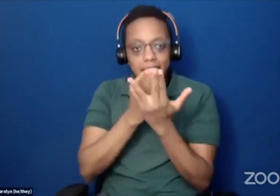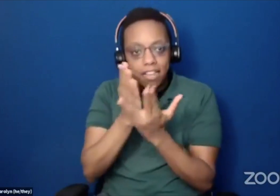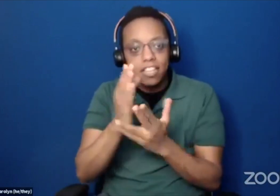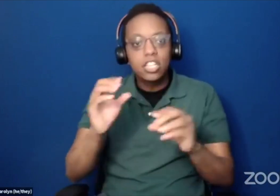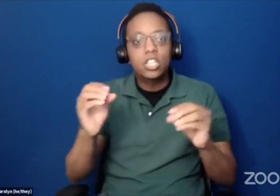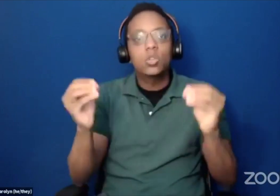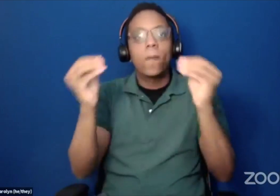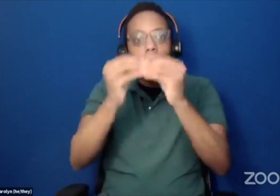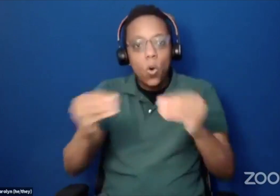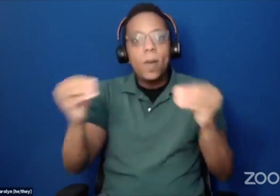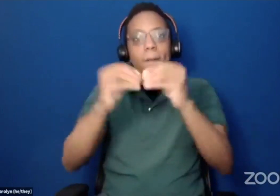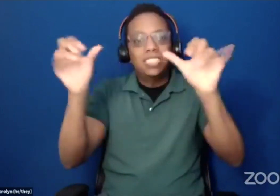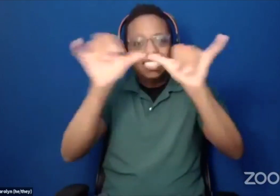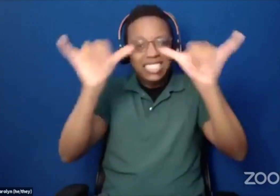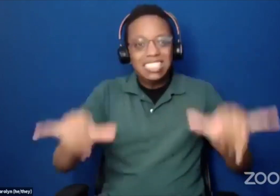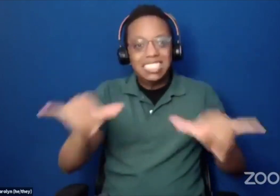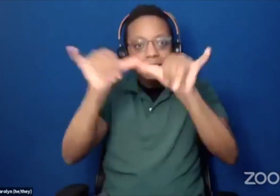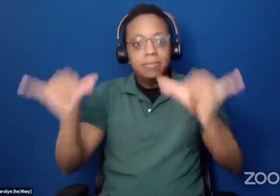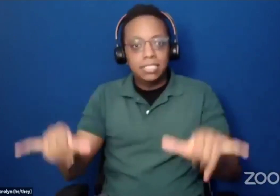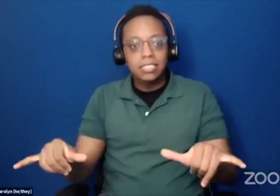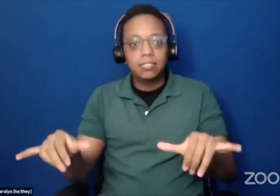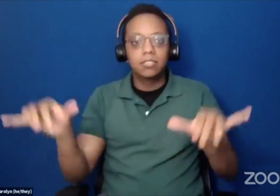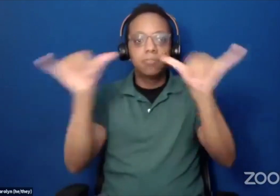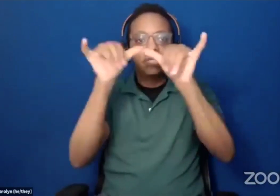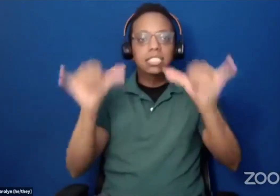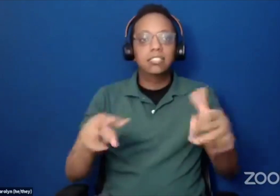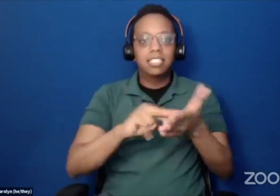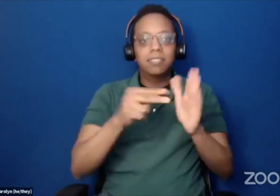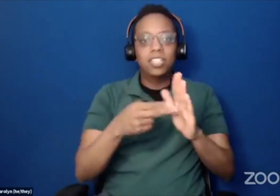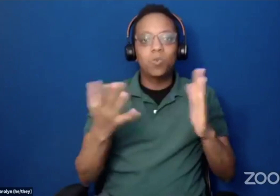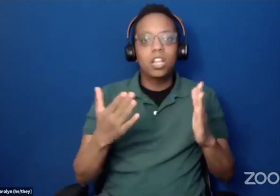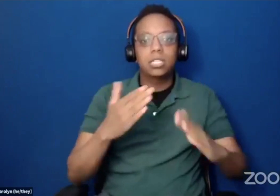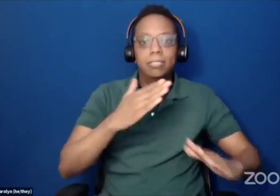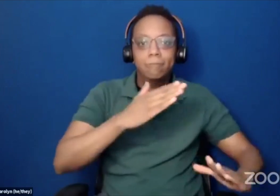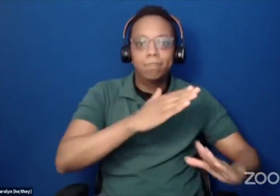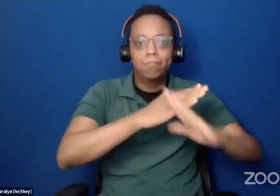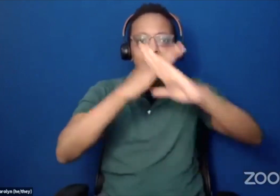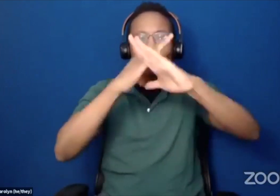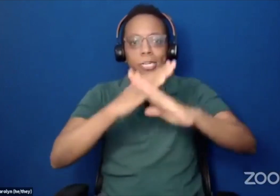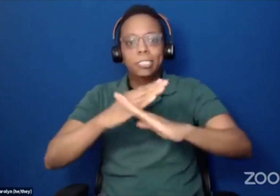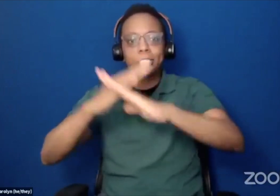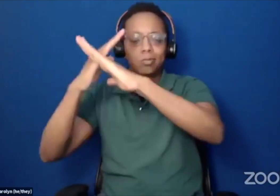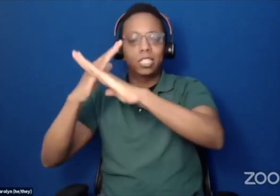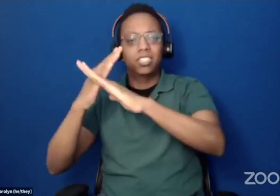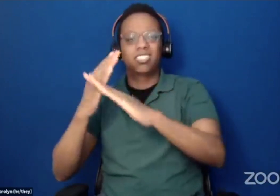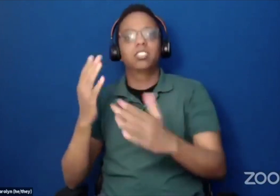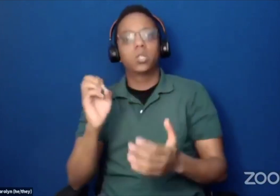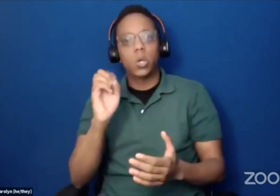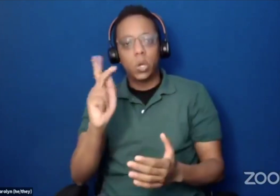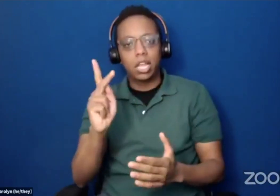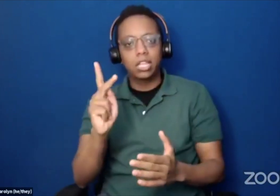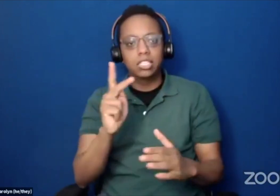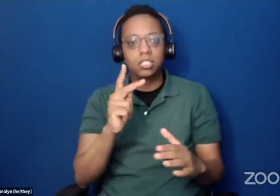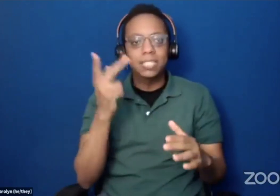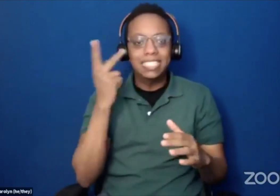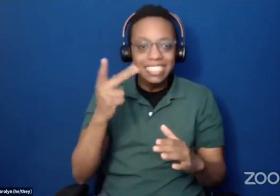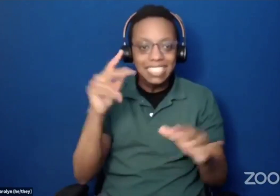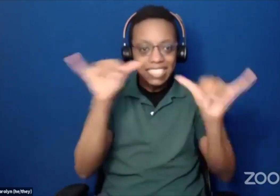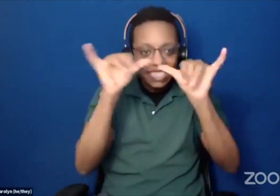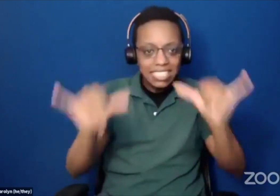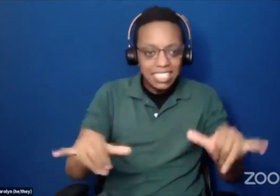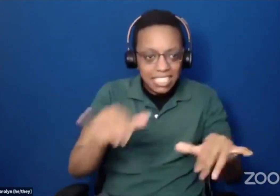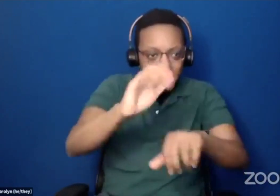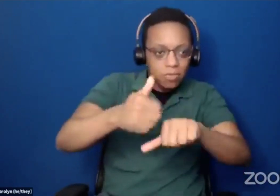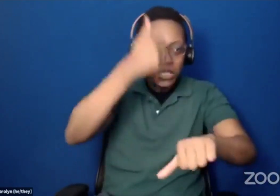with systems comes barriers. We have to keep in mind, what are we doing to navigate these systems in place? How